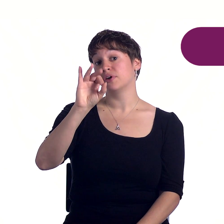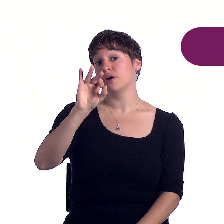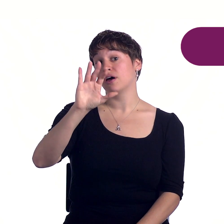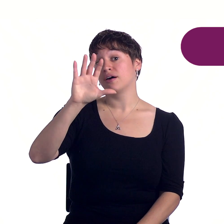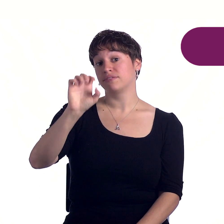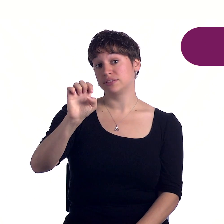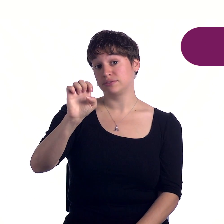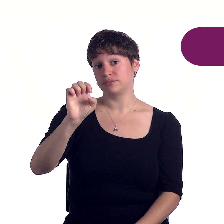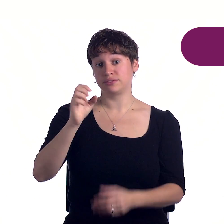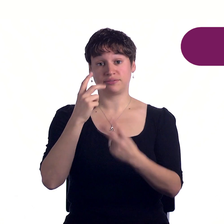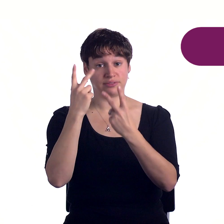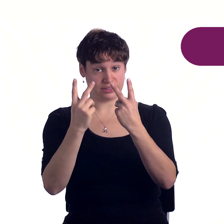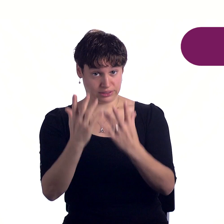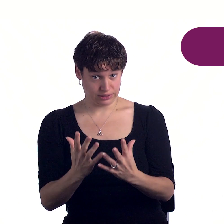Office visits.